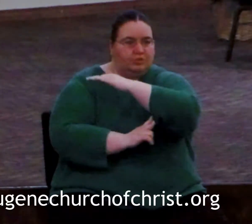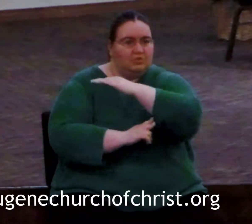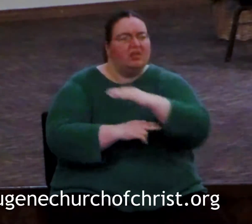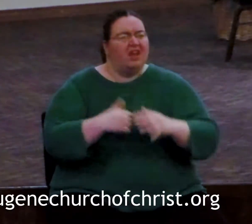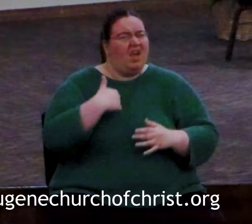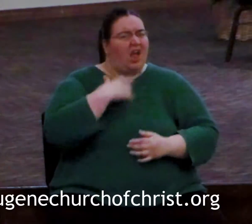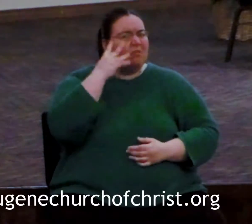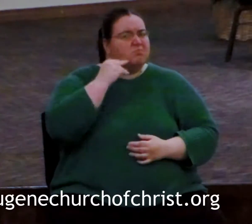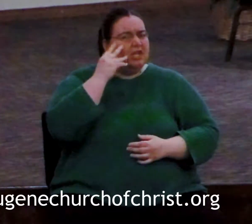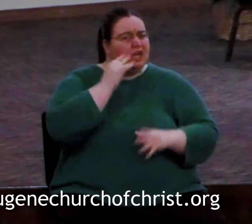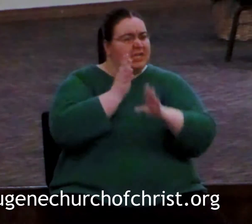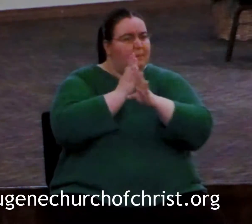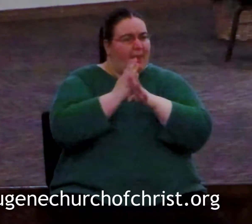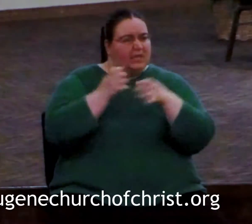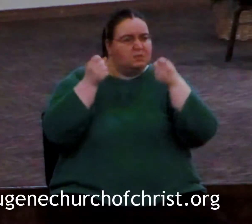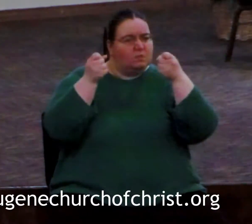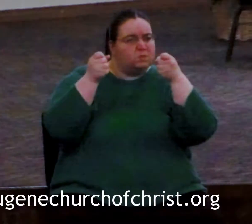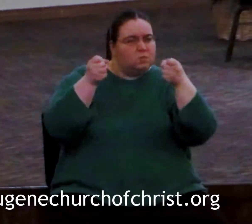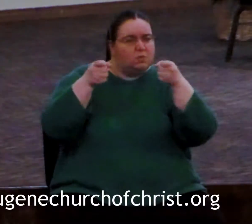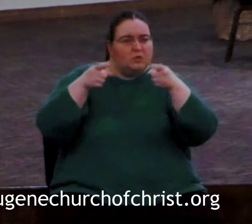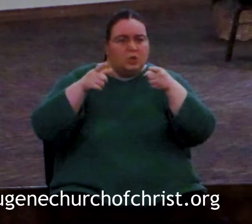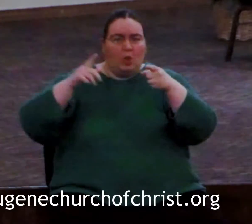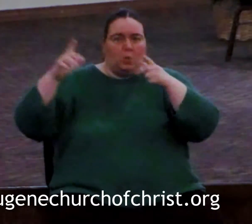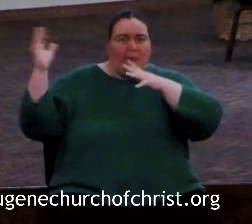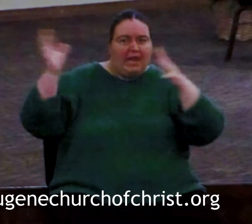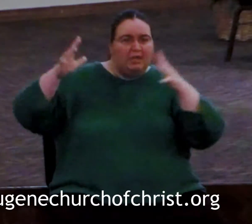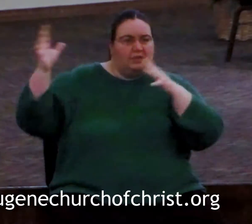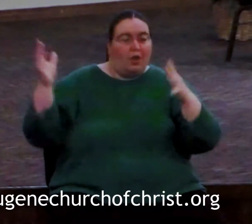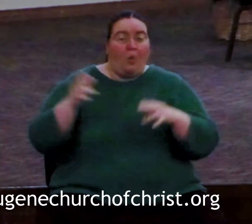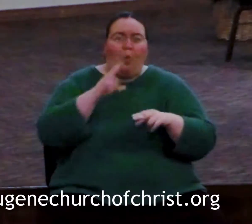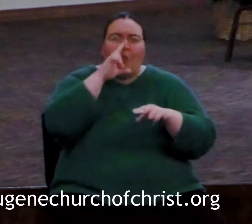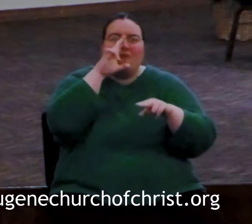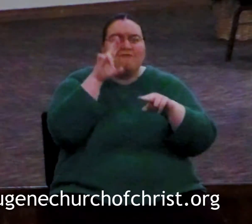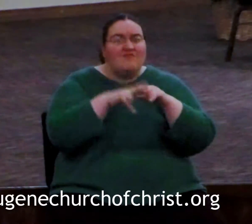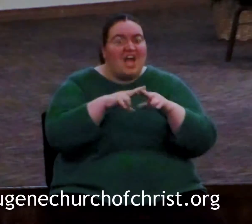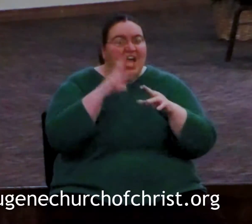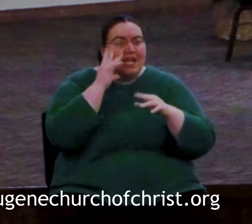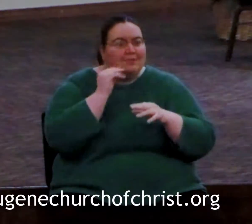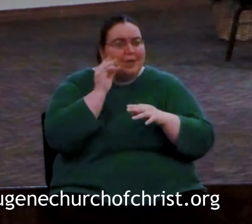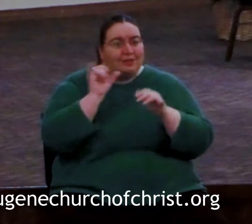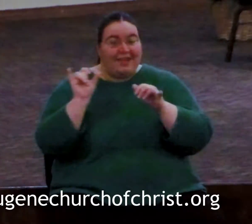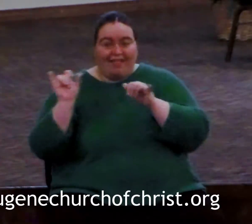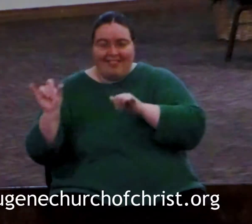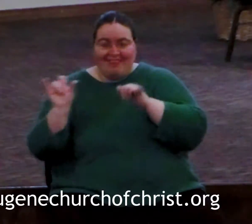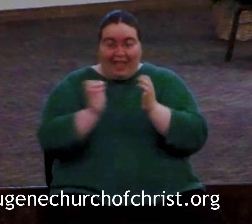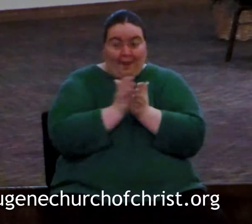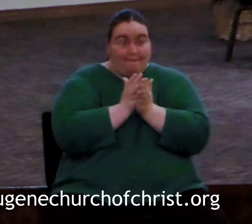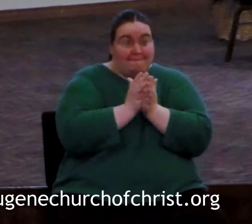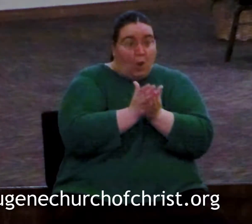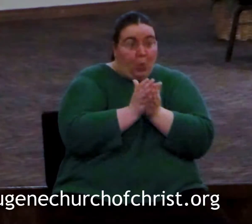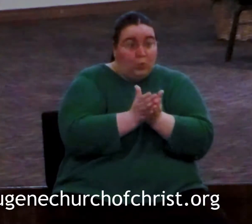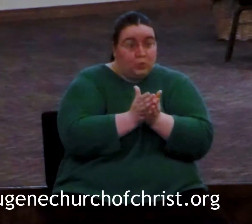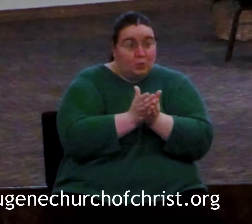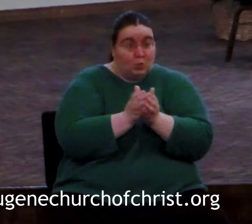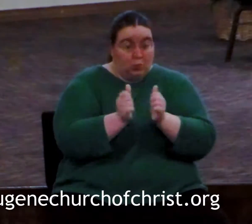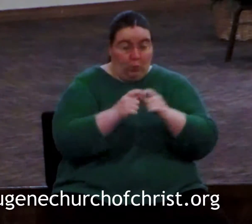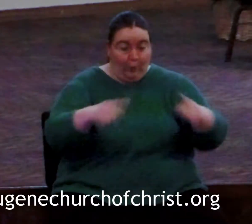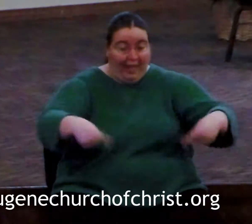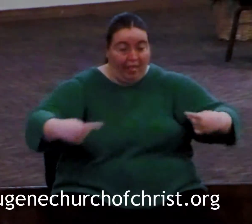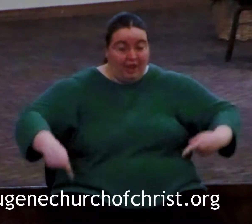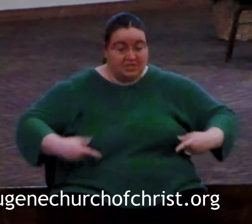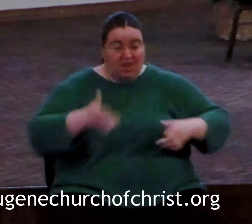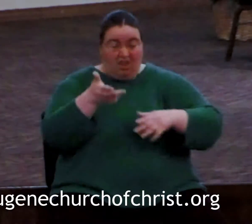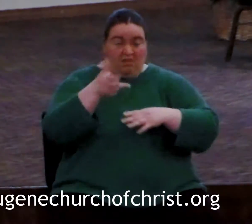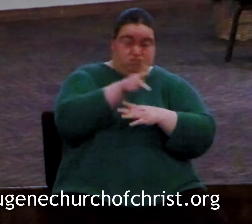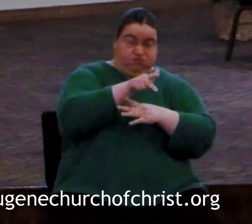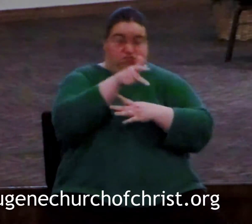in wind. It's a fun experience. It's like a sailboat on wheels sometimes, and they're not designed to go sideways, and yet they have a way of doing